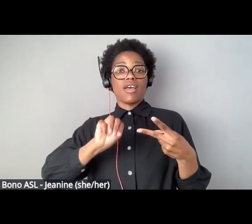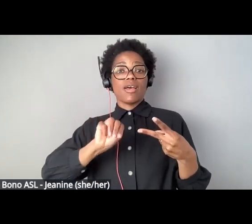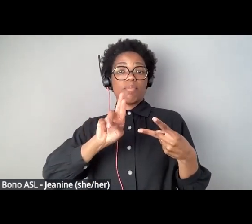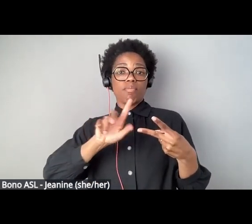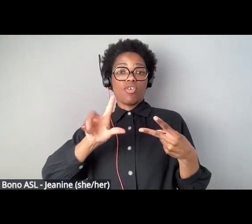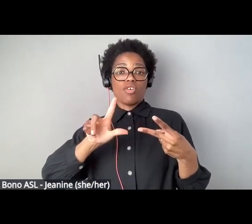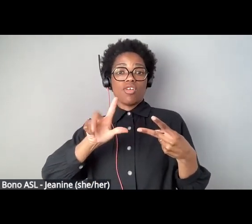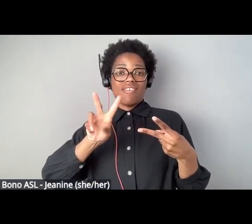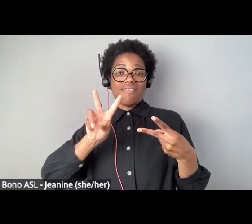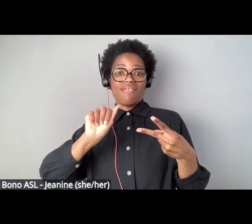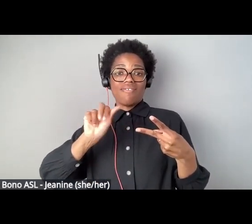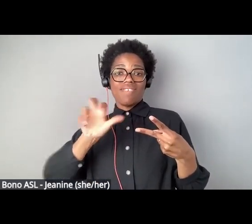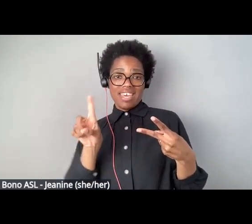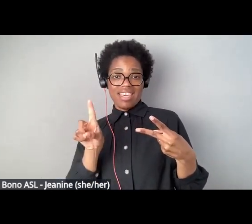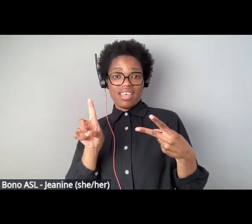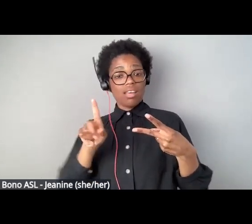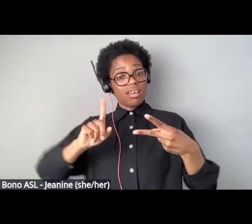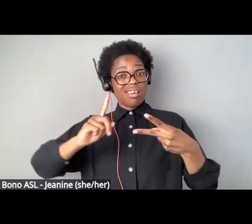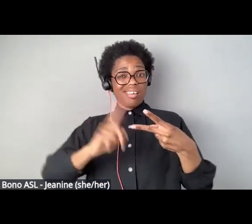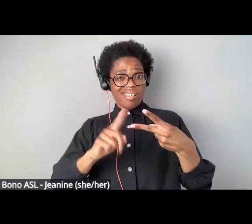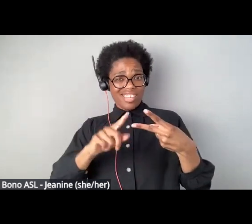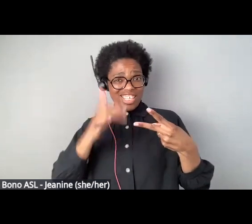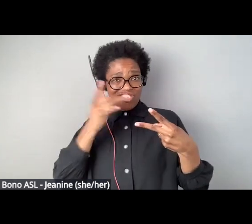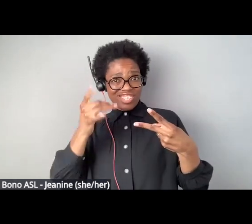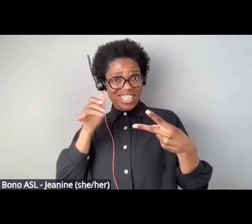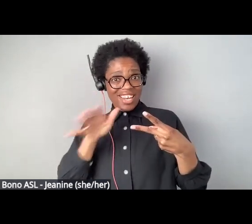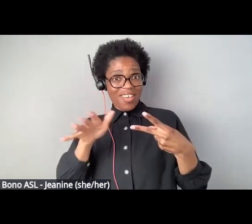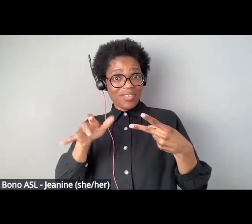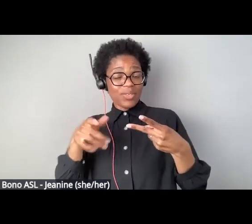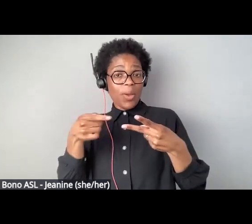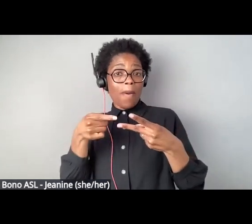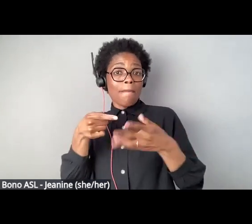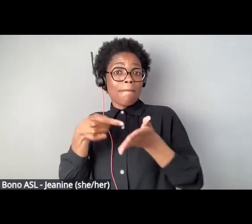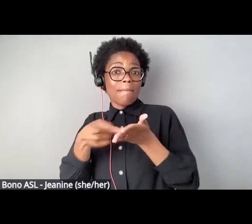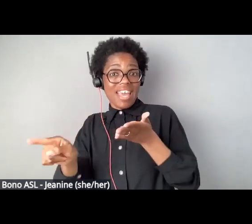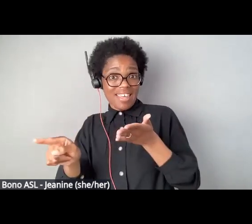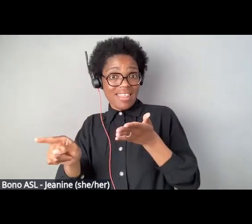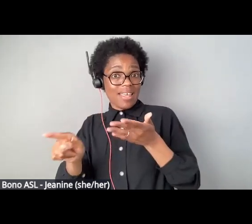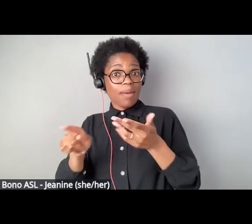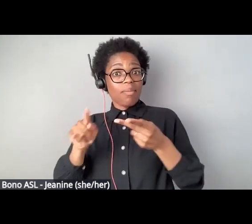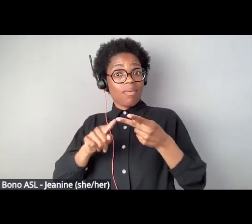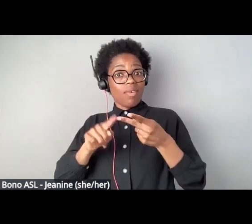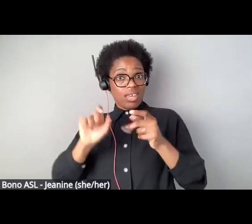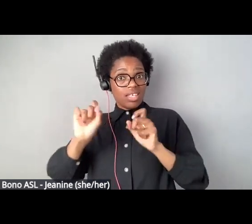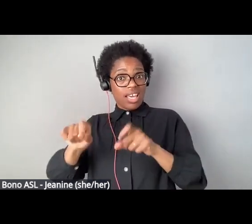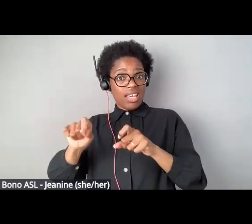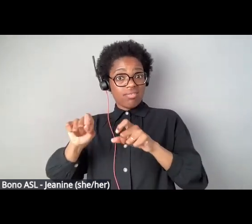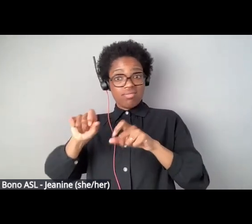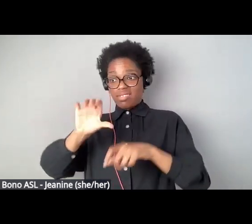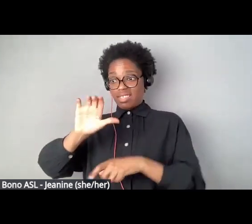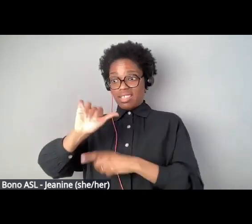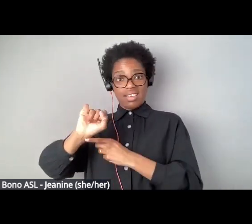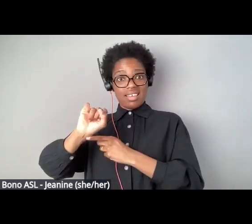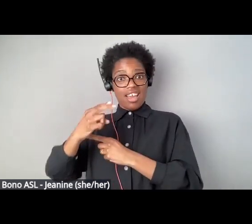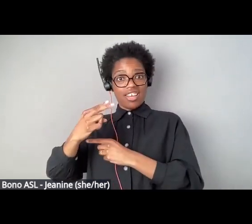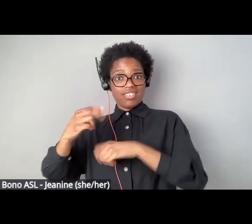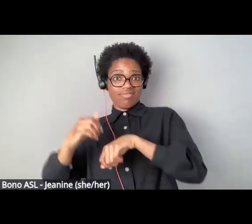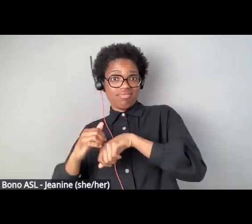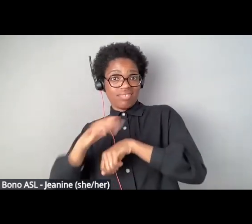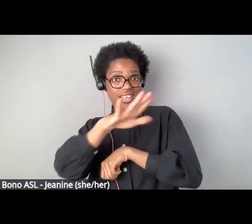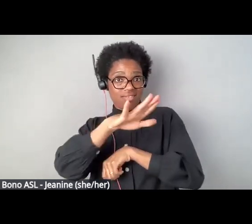an option to mail in cash to their offices for payment, so you know they are hardcore. And there are some people who would